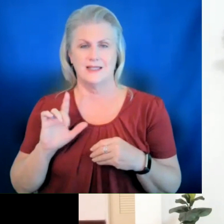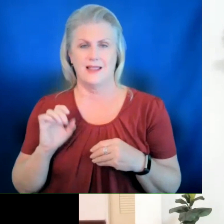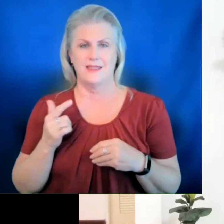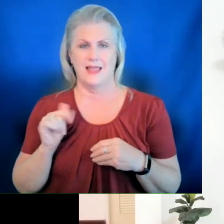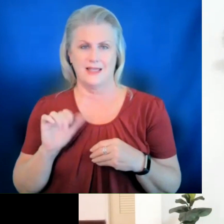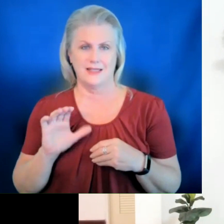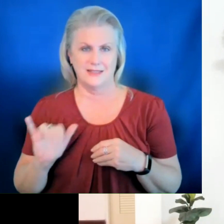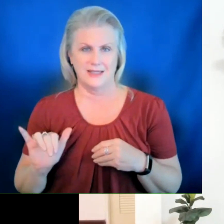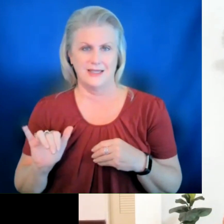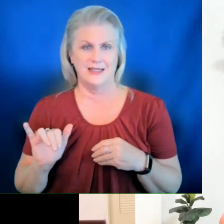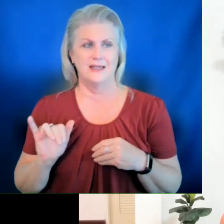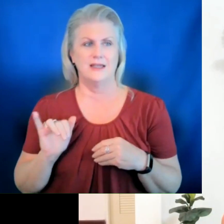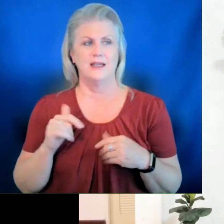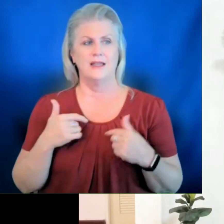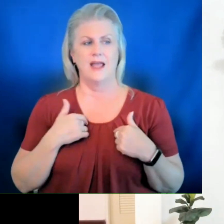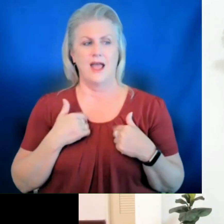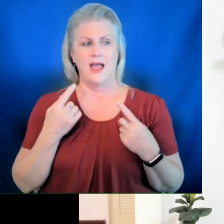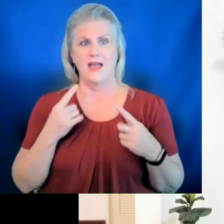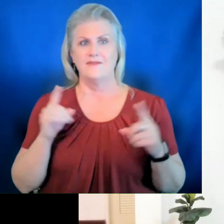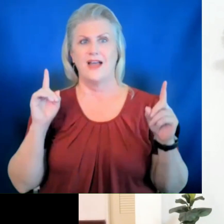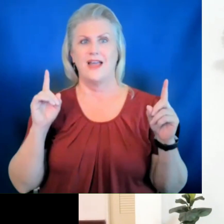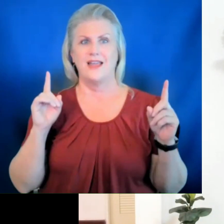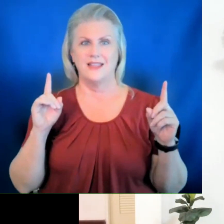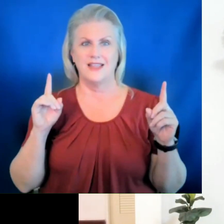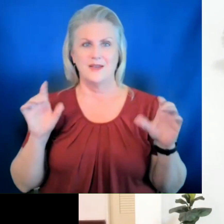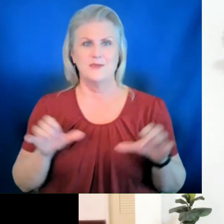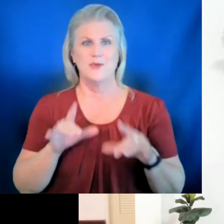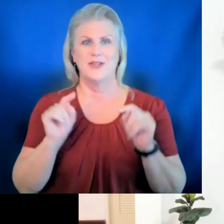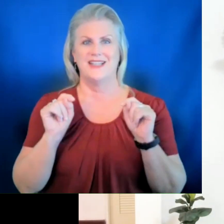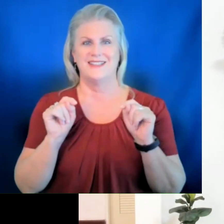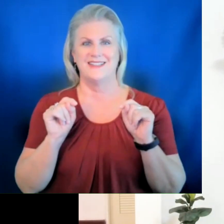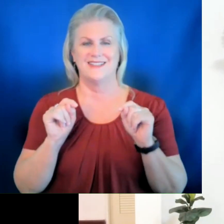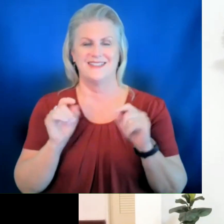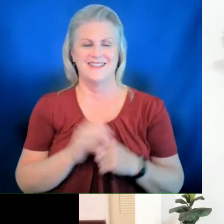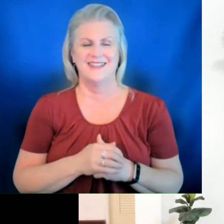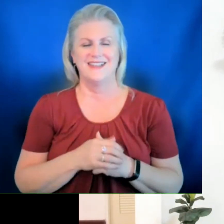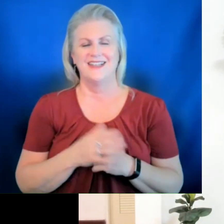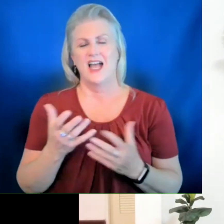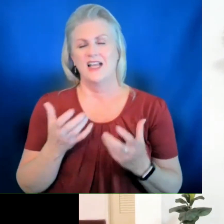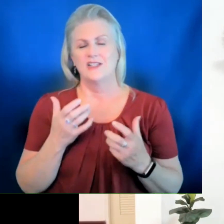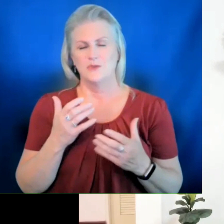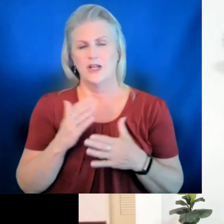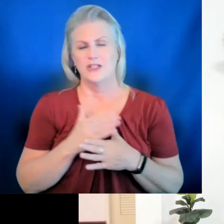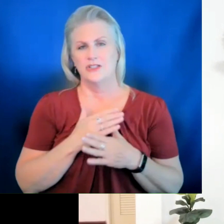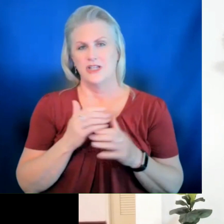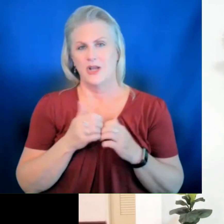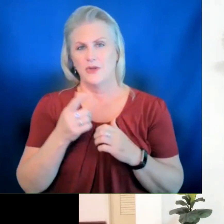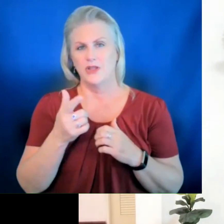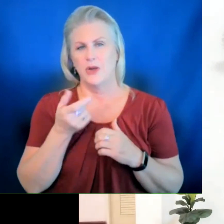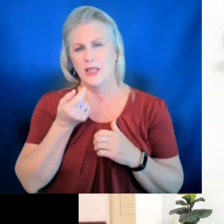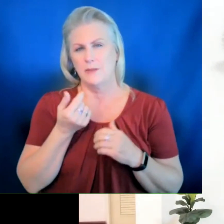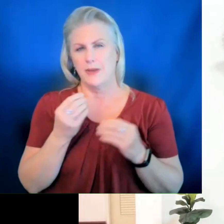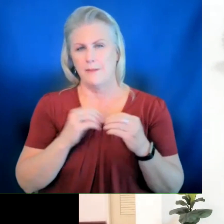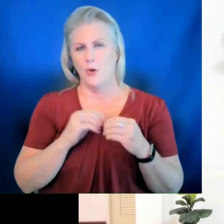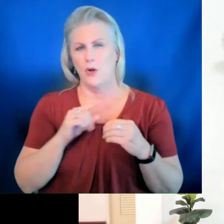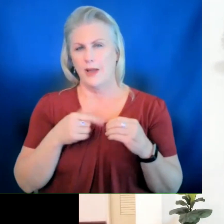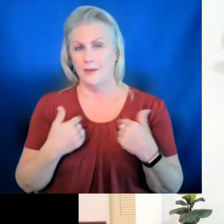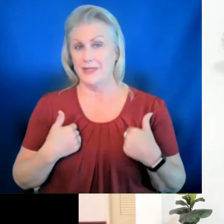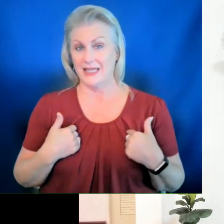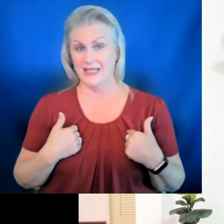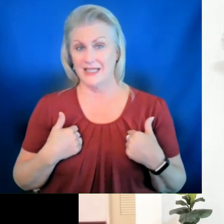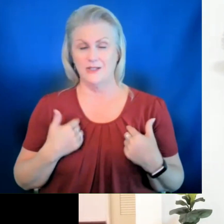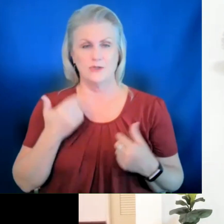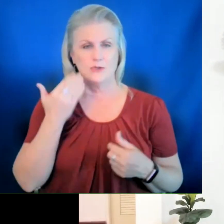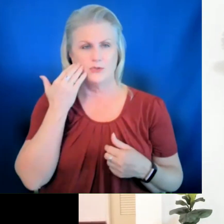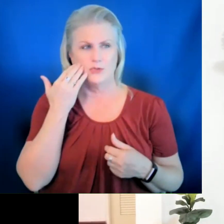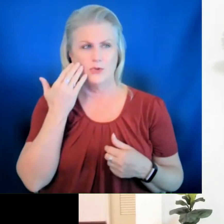his legacy. And I finally did it. And I want to share with you a little bit more about